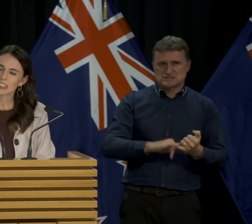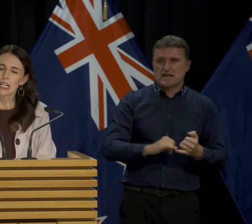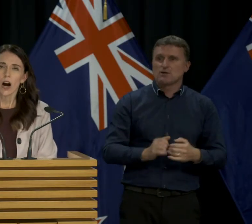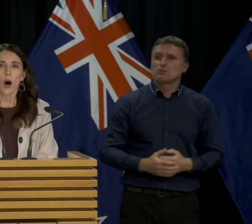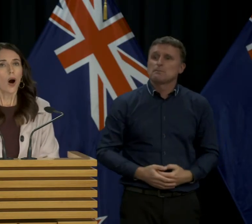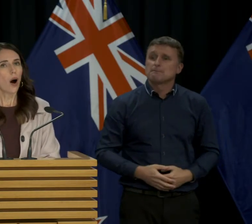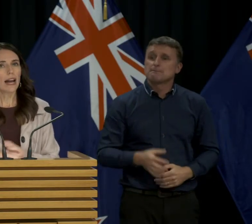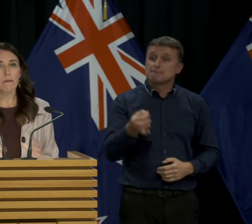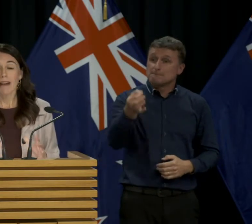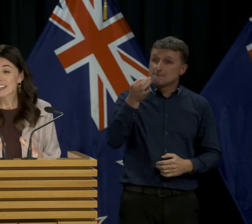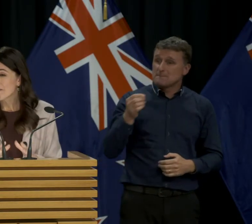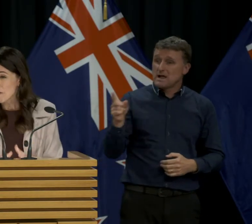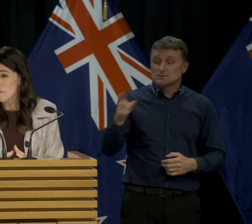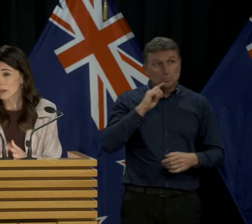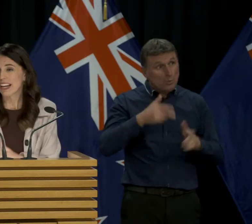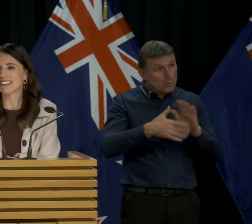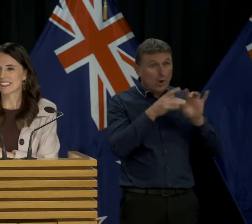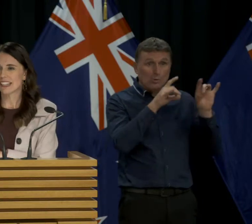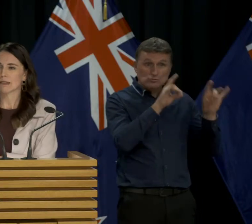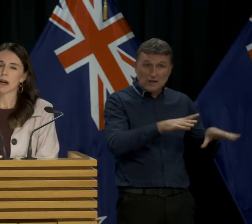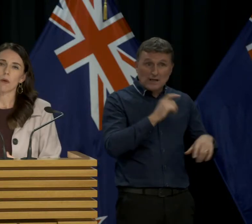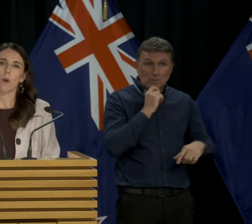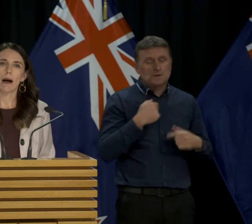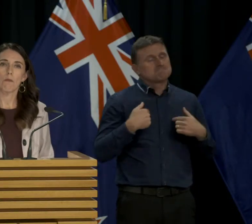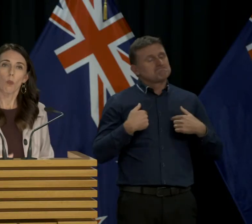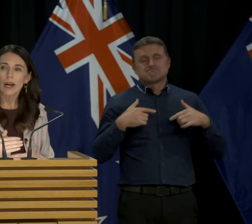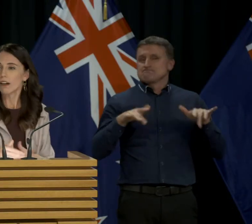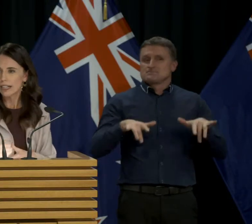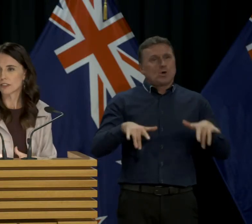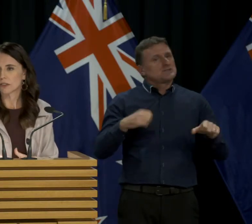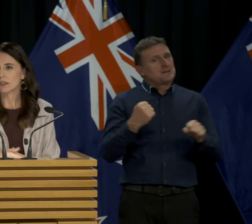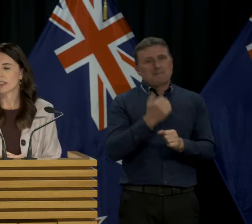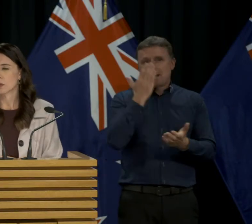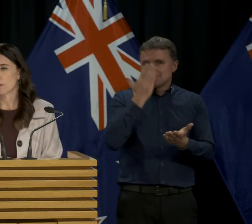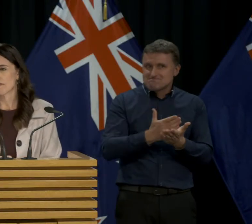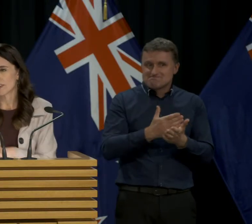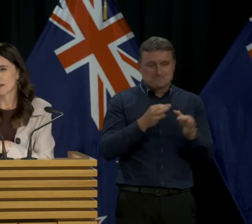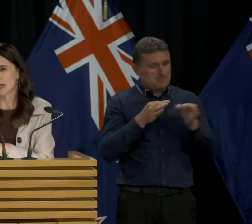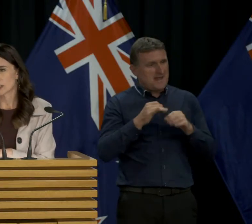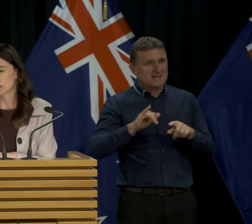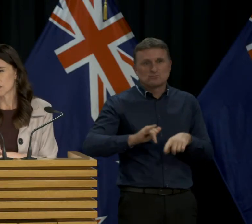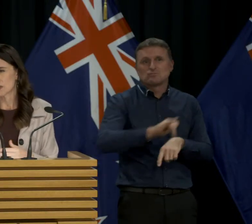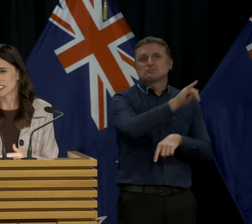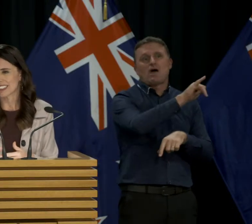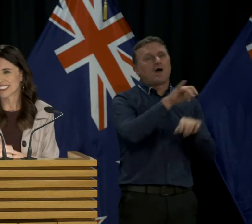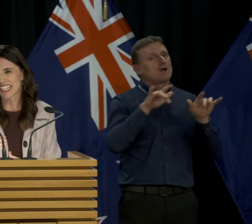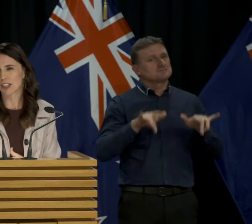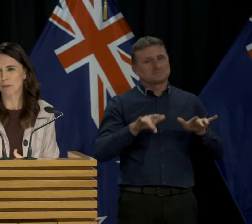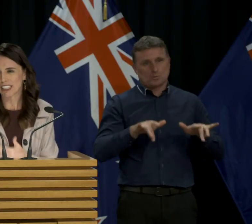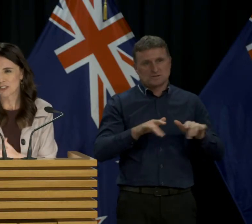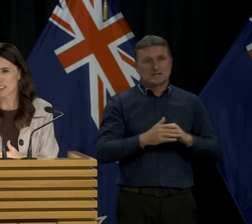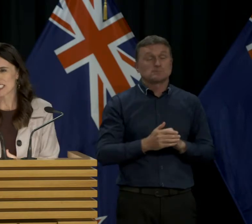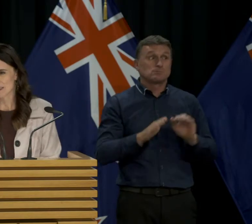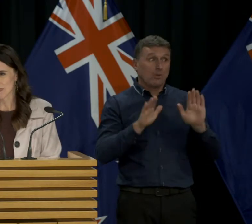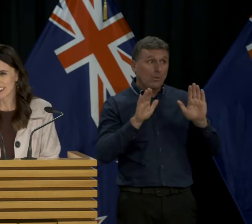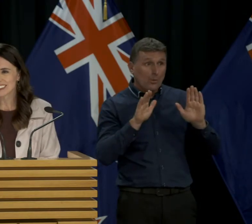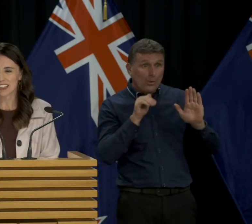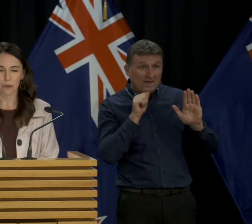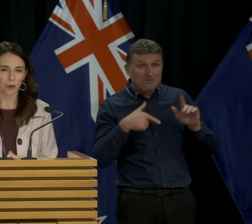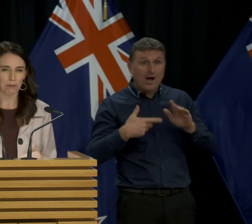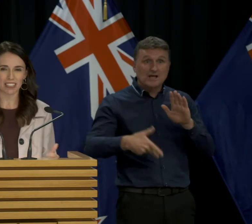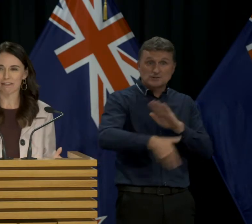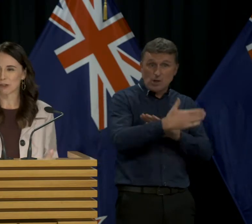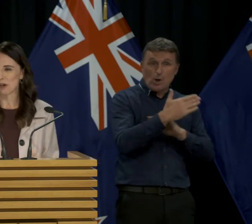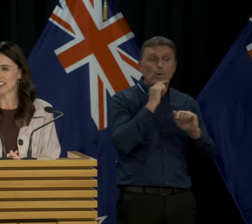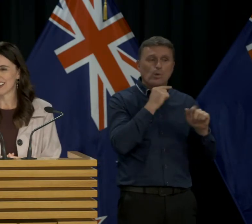there in the near future? I haven't made firm plans yet, but when I do, it will be very much with New Zealand's economic interests in mind.